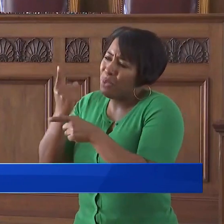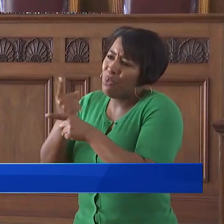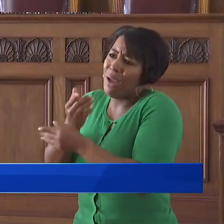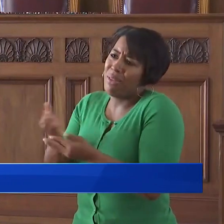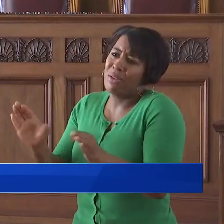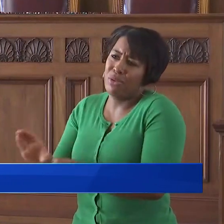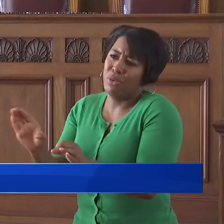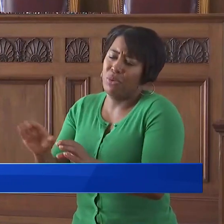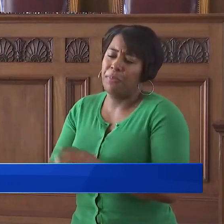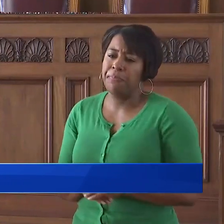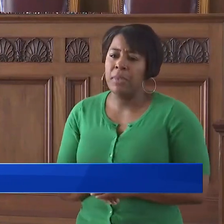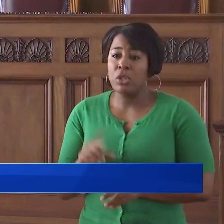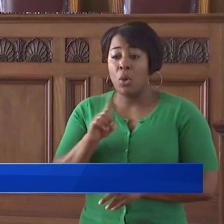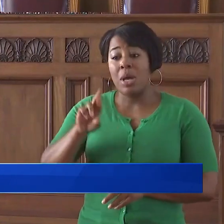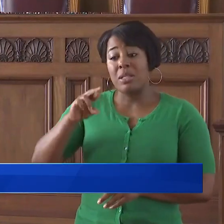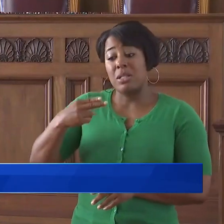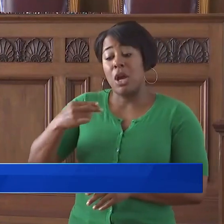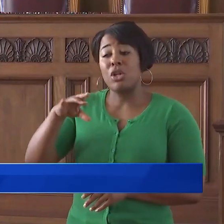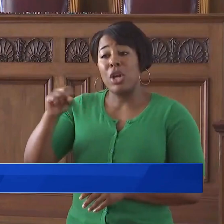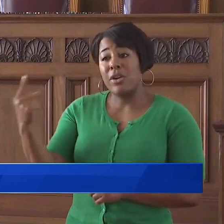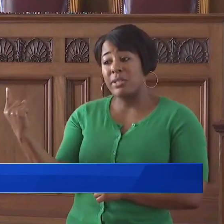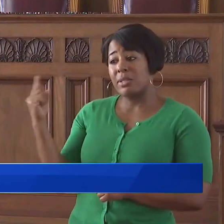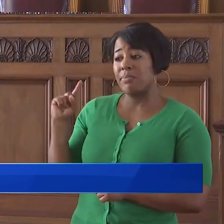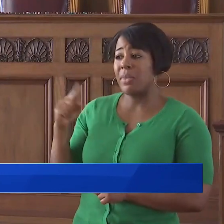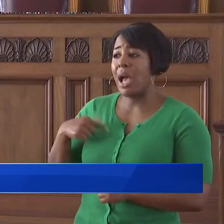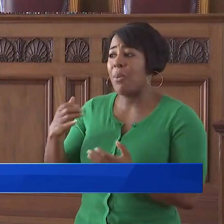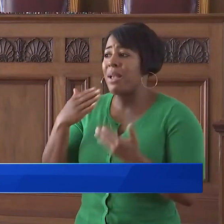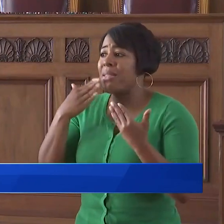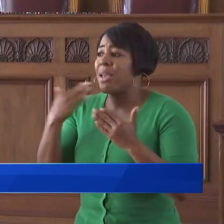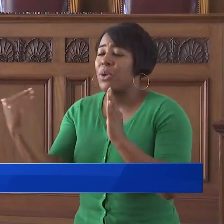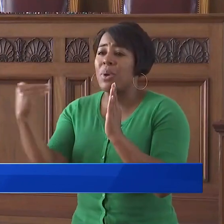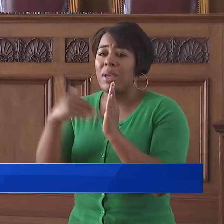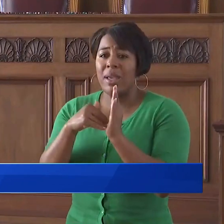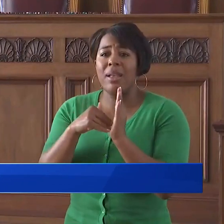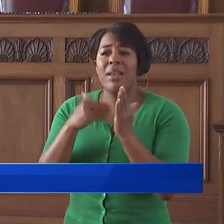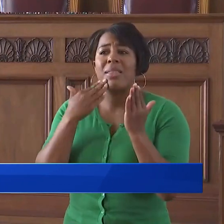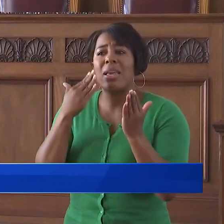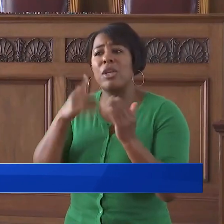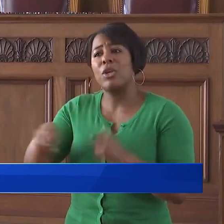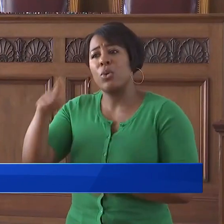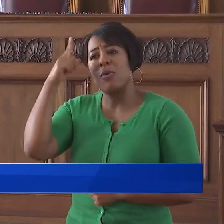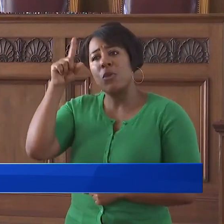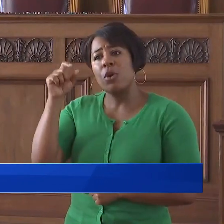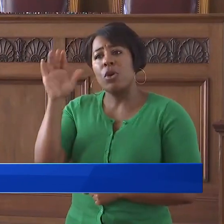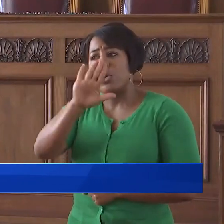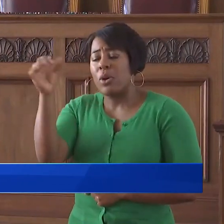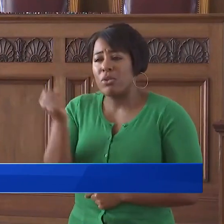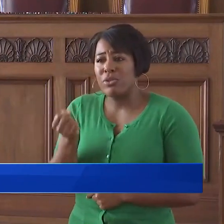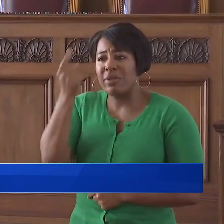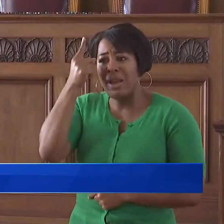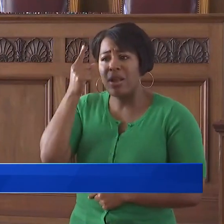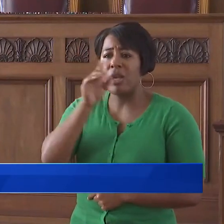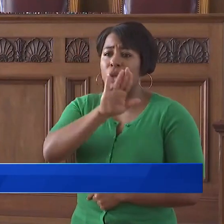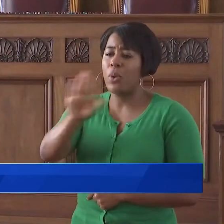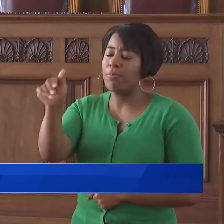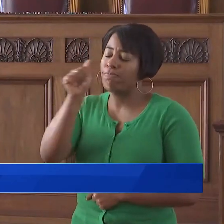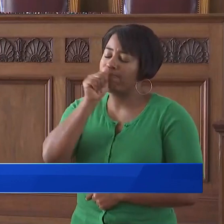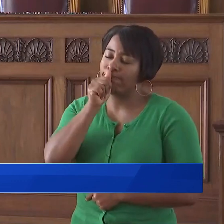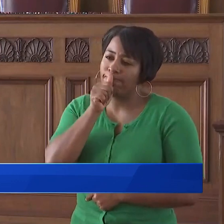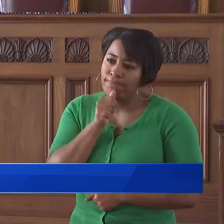microphone, let me again thank the people of Alabama for your understanding, for your extraordinary